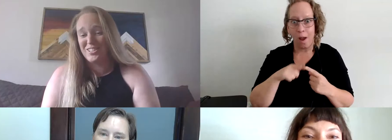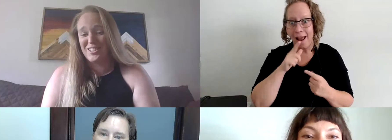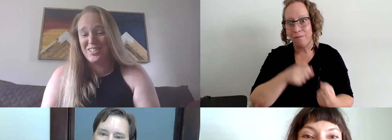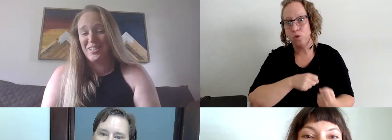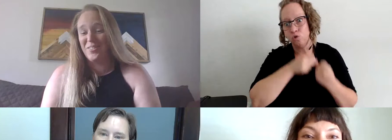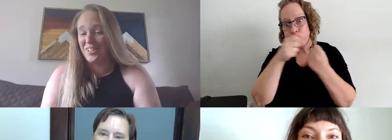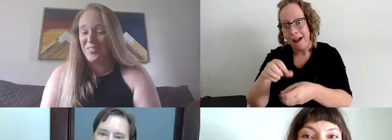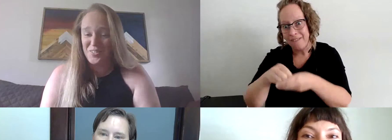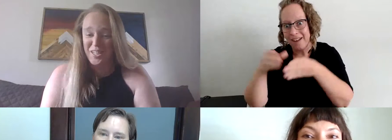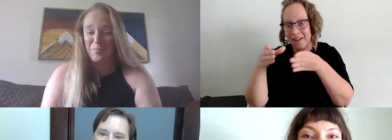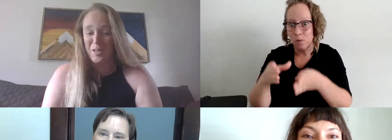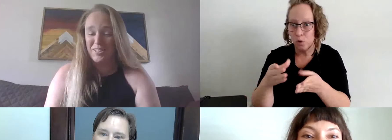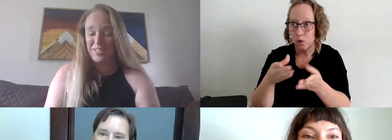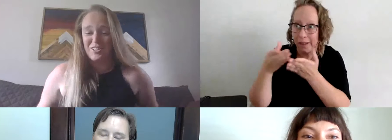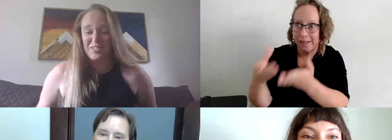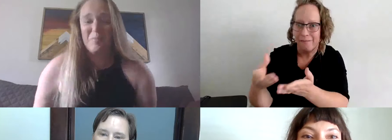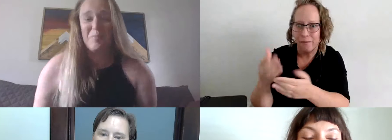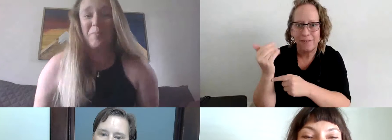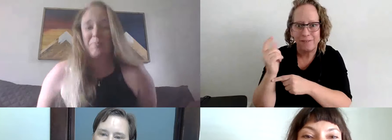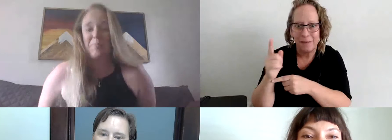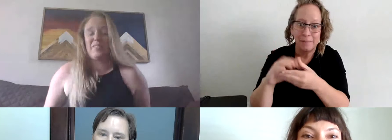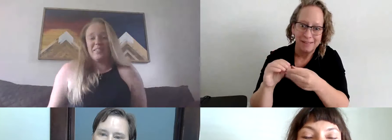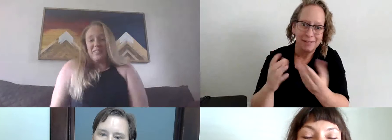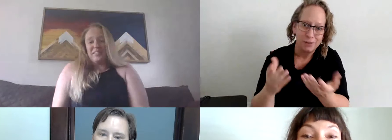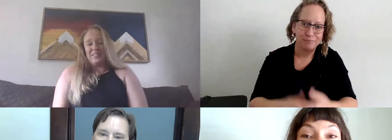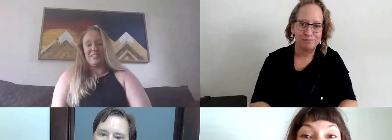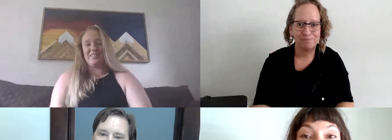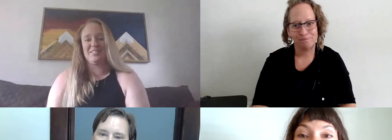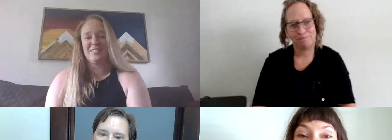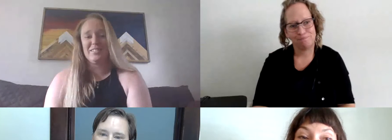in person to deliver a 15-minute message.